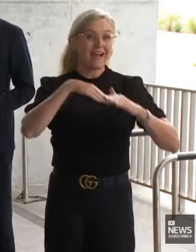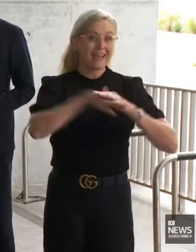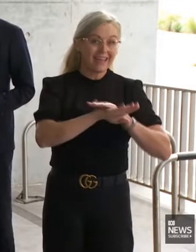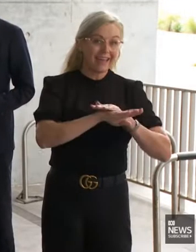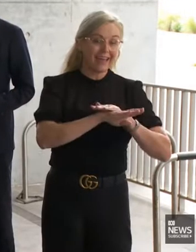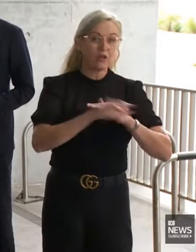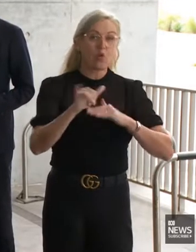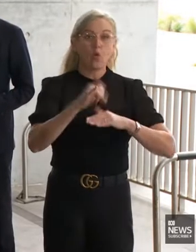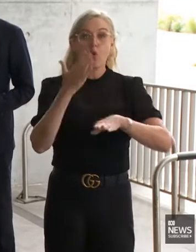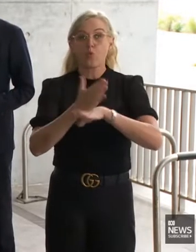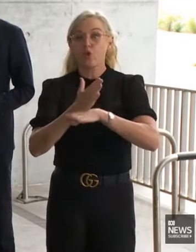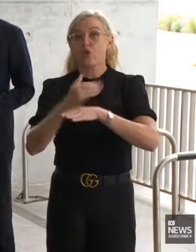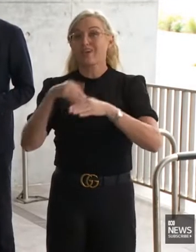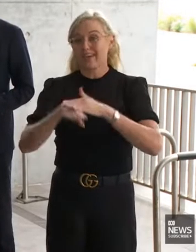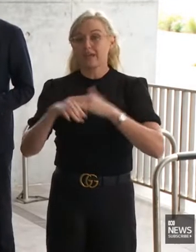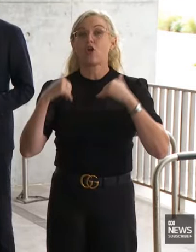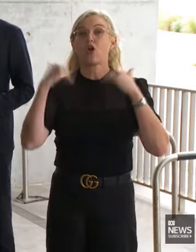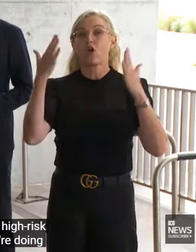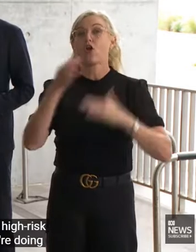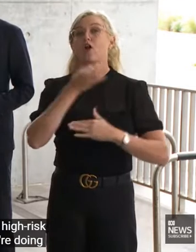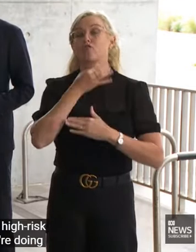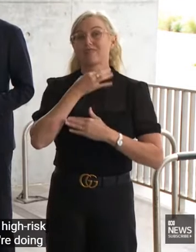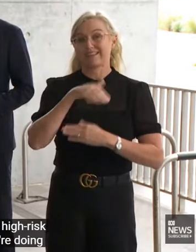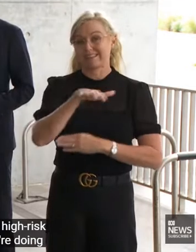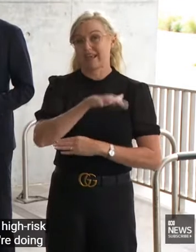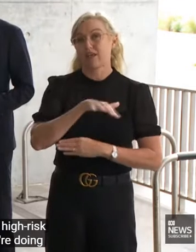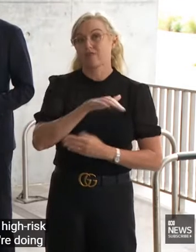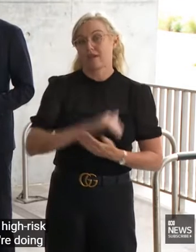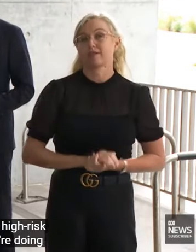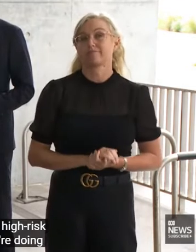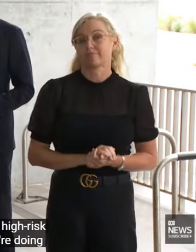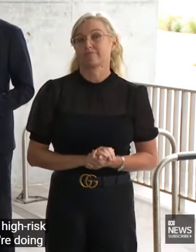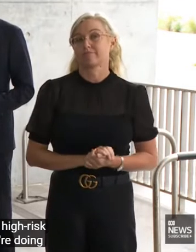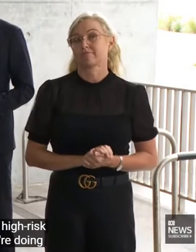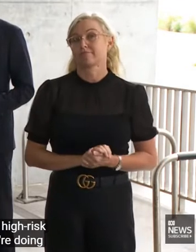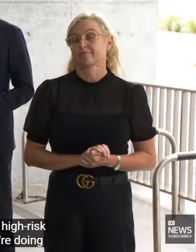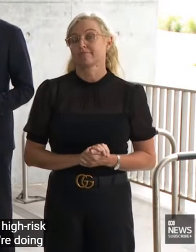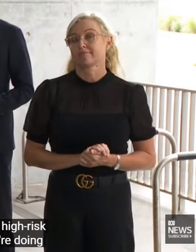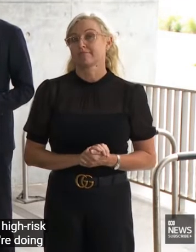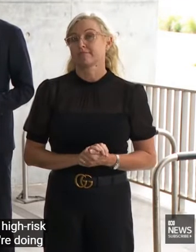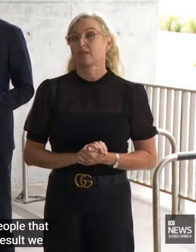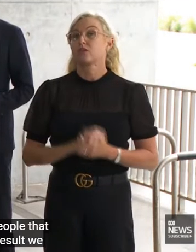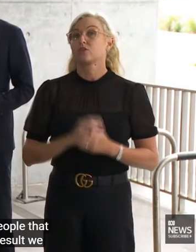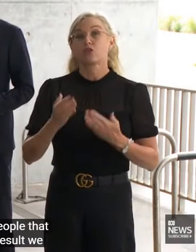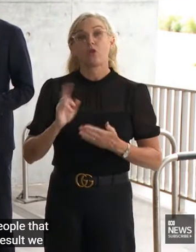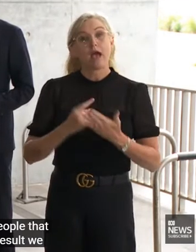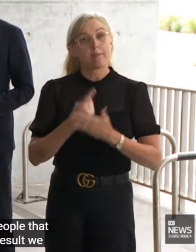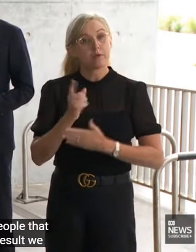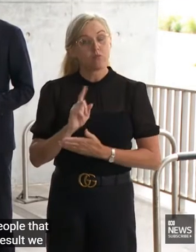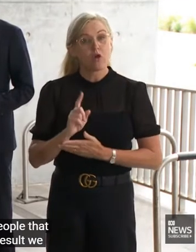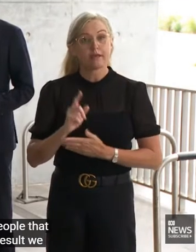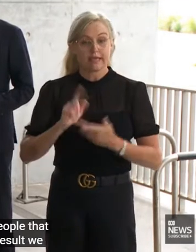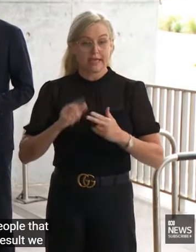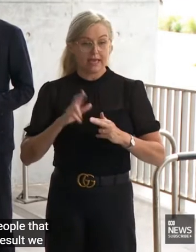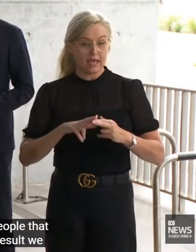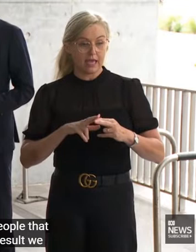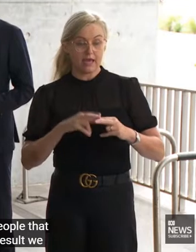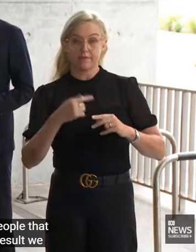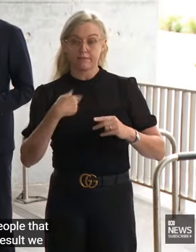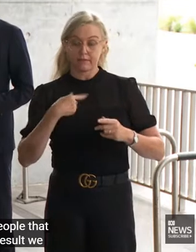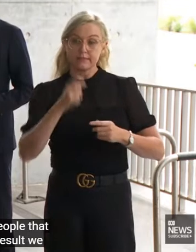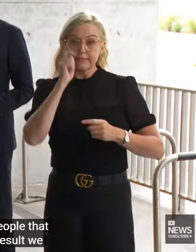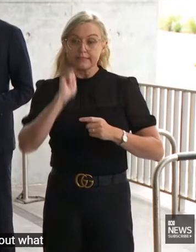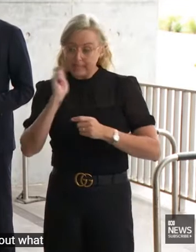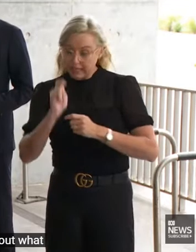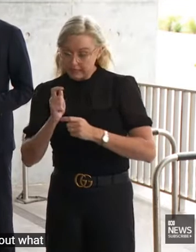in high-risk settings. So what we're doing currently is we text people that have got a positive result.